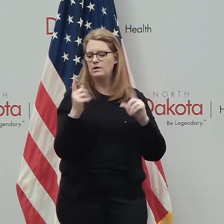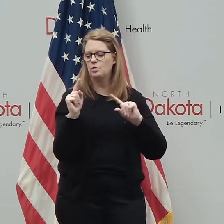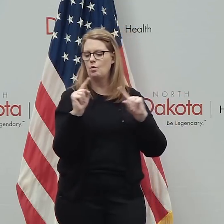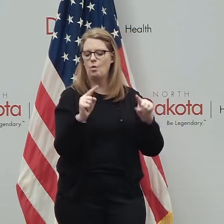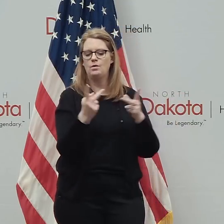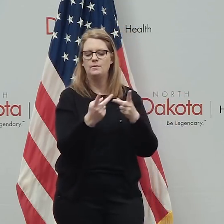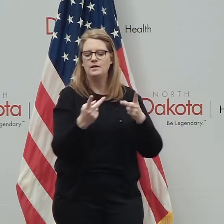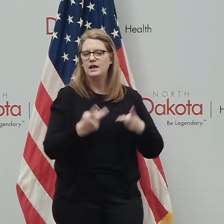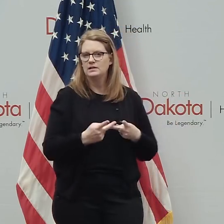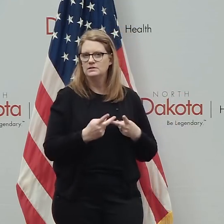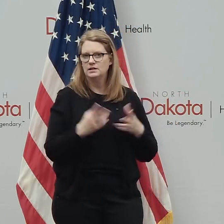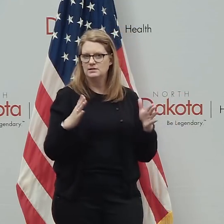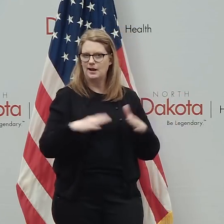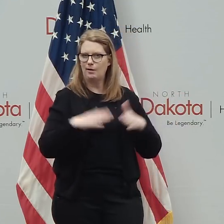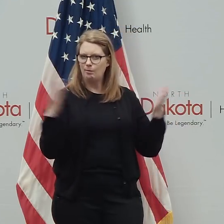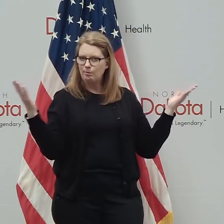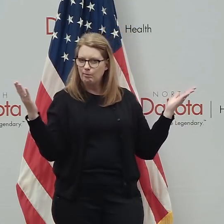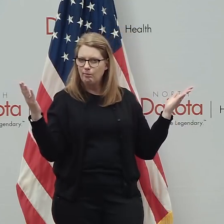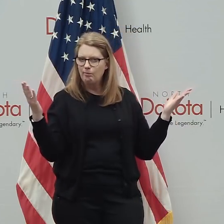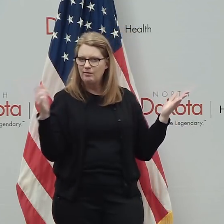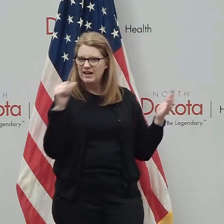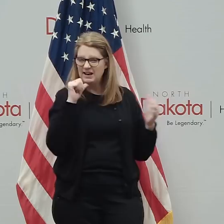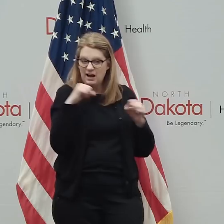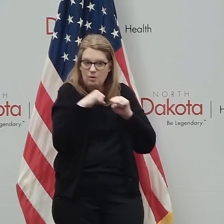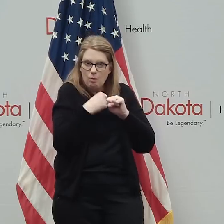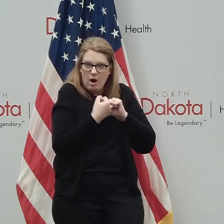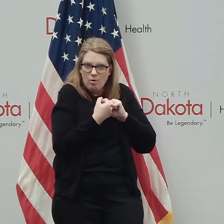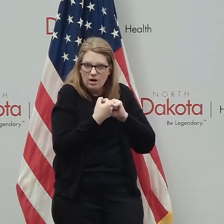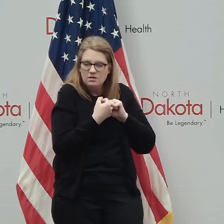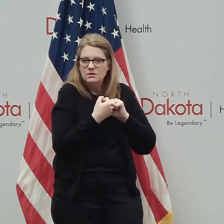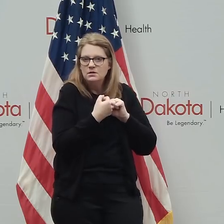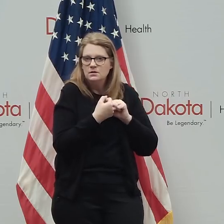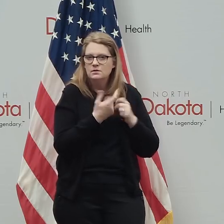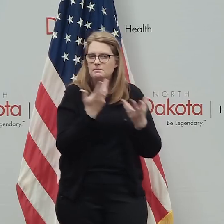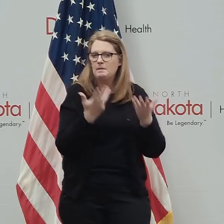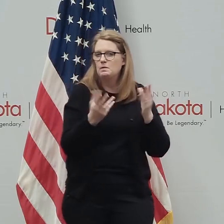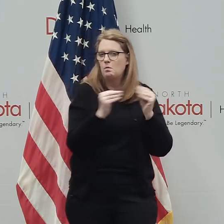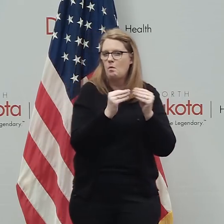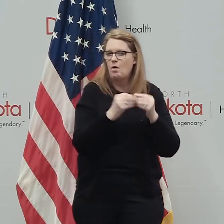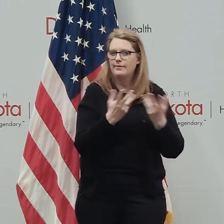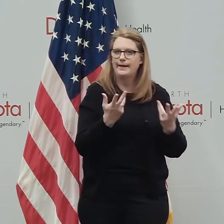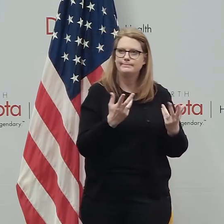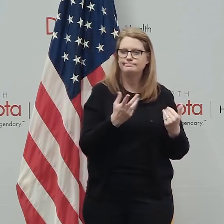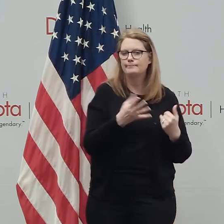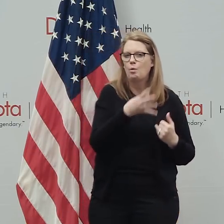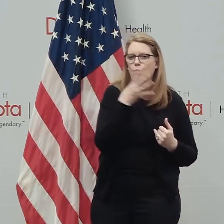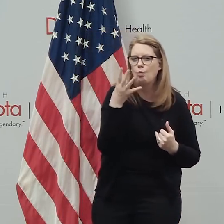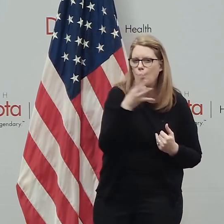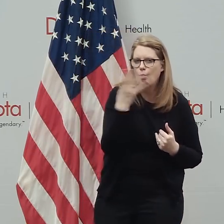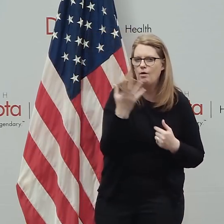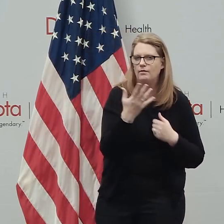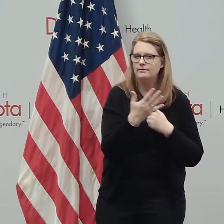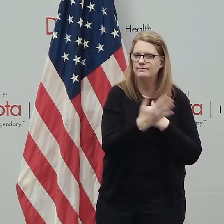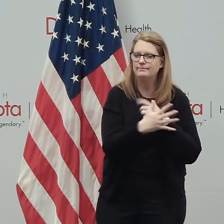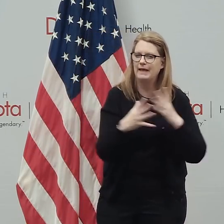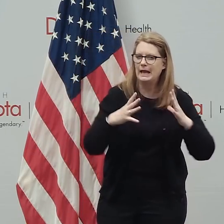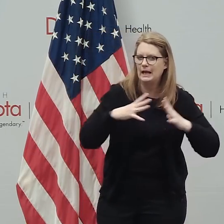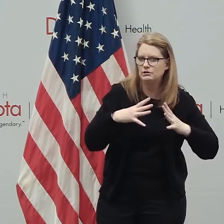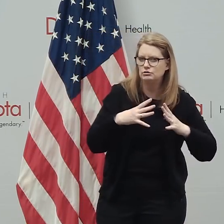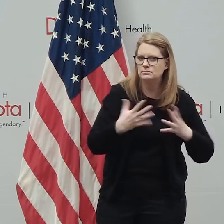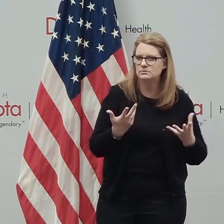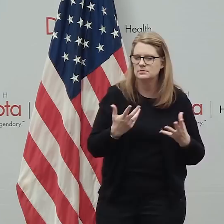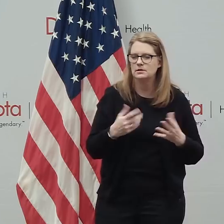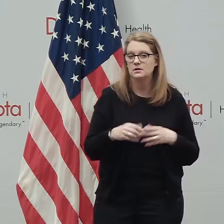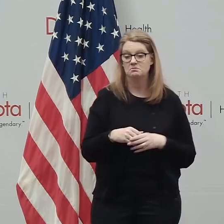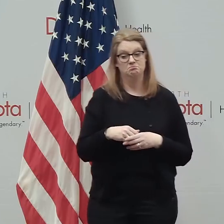places that are more wide open and less crowded. So there'll probably be more rural vacations, if you will, to rural states and less urban. This could